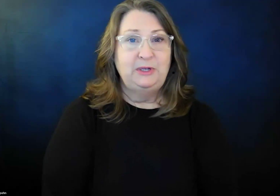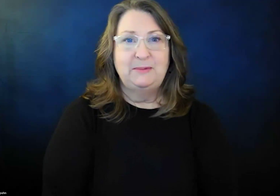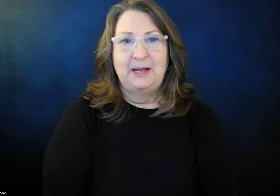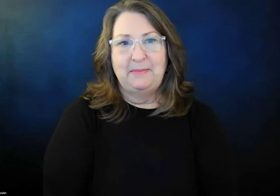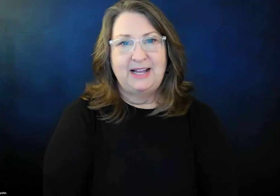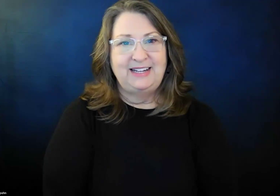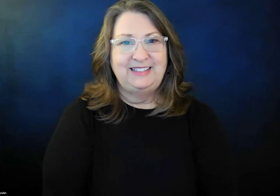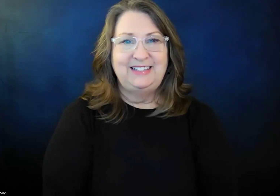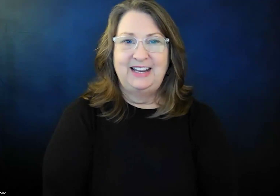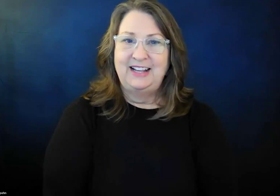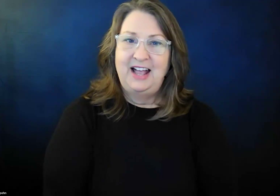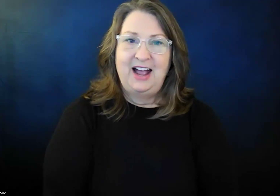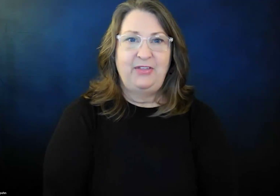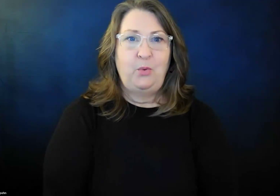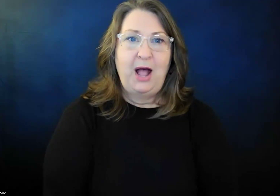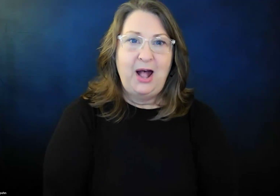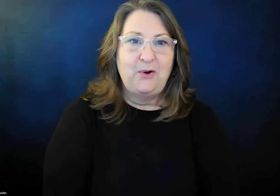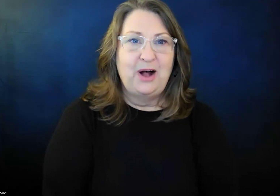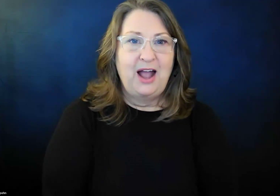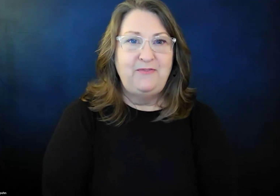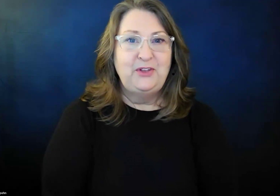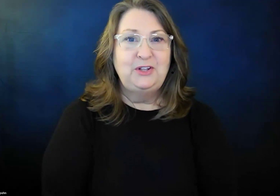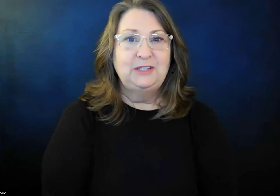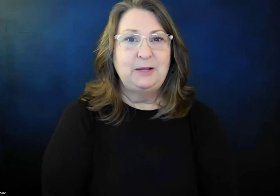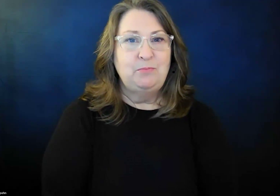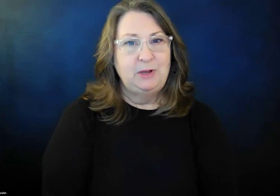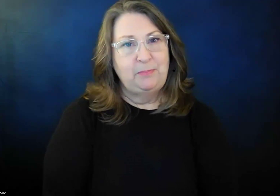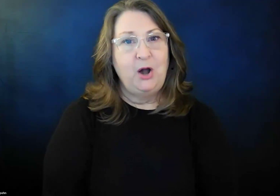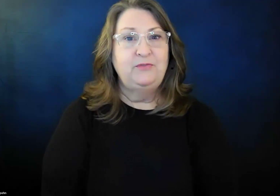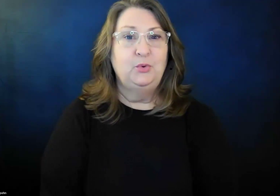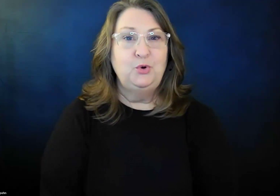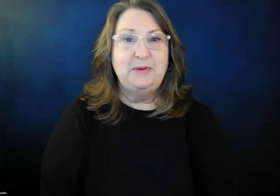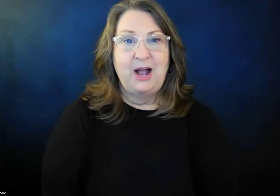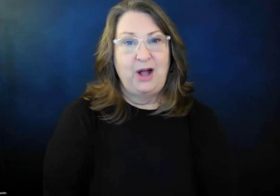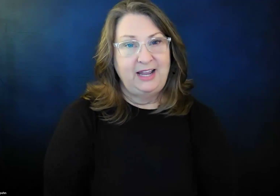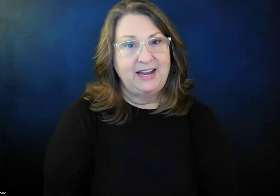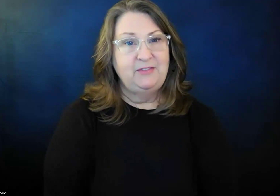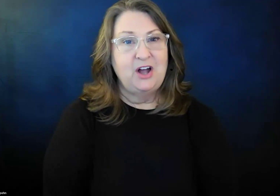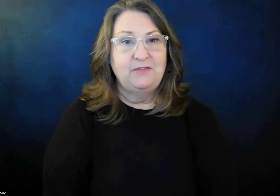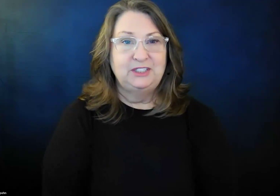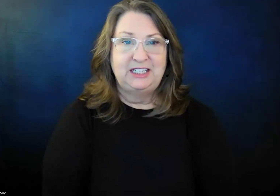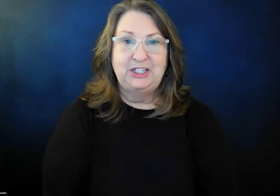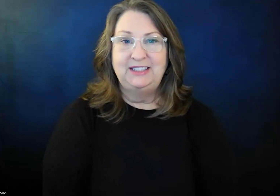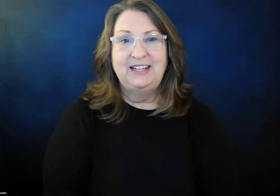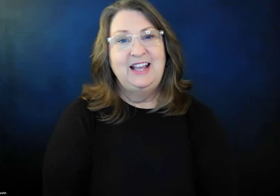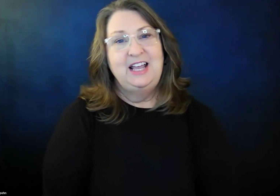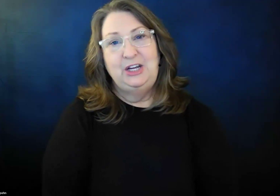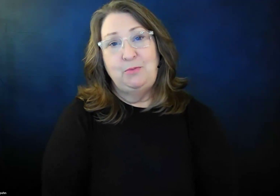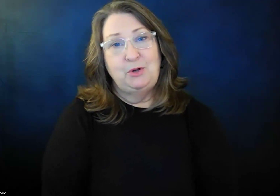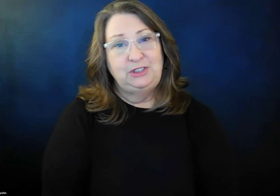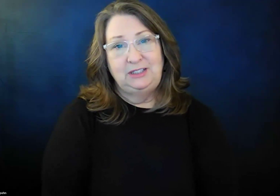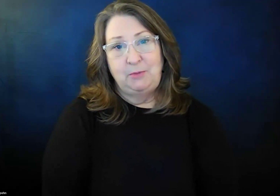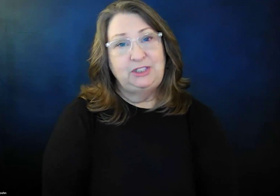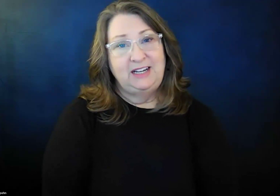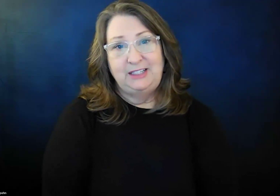really opened up my mind. And I thought, wow, I feel like a part of a group now. I can have a conversation. You